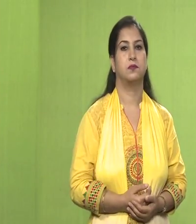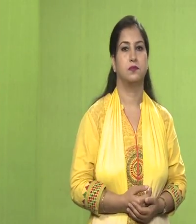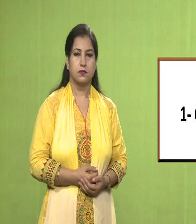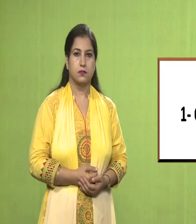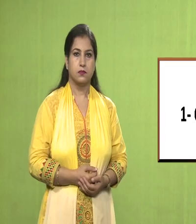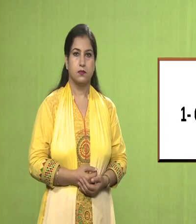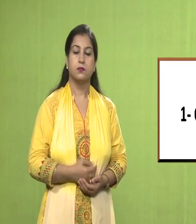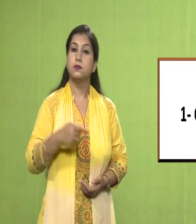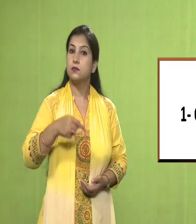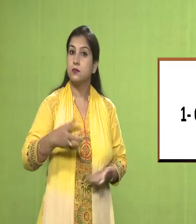These instruments were